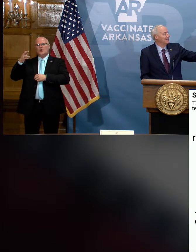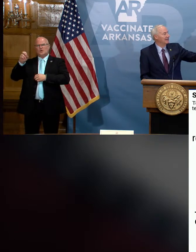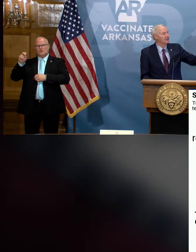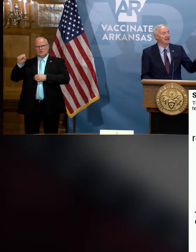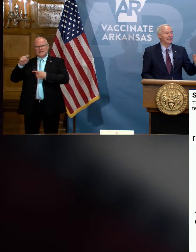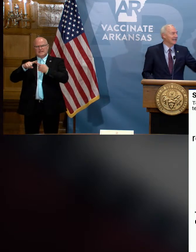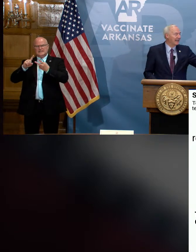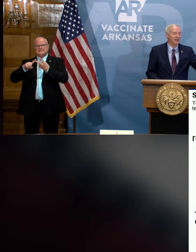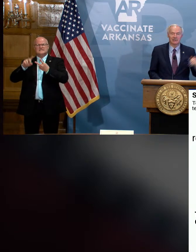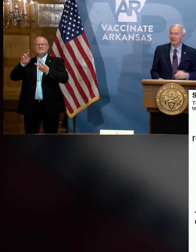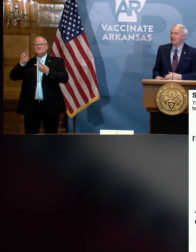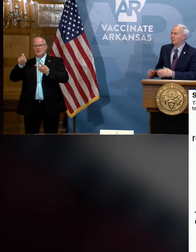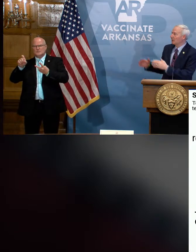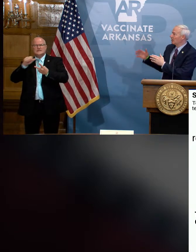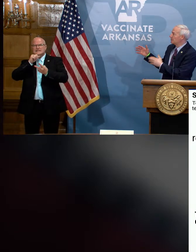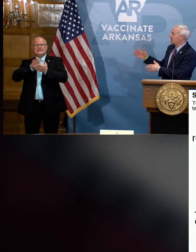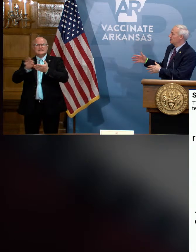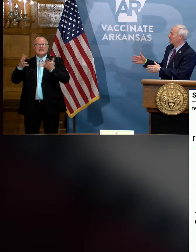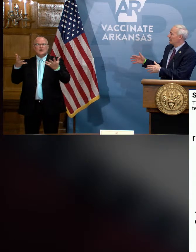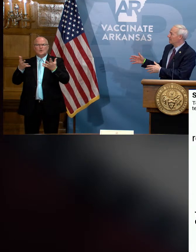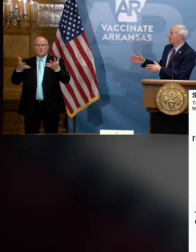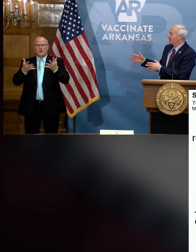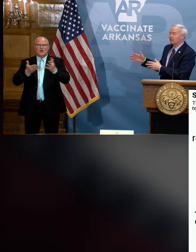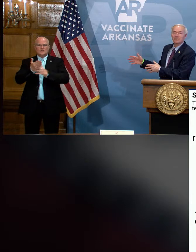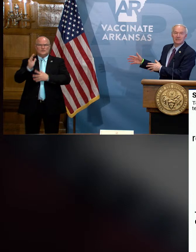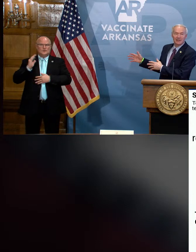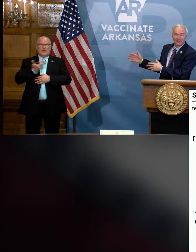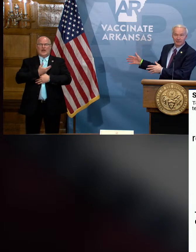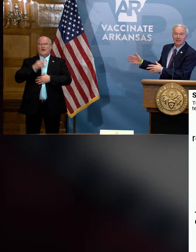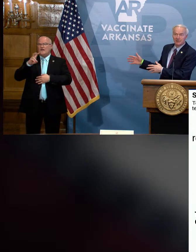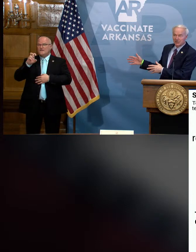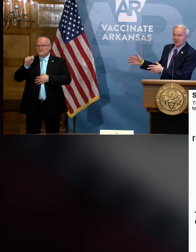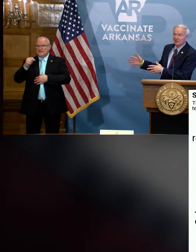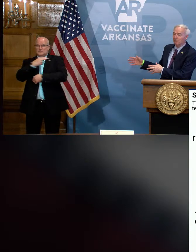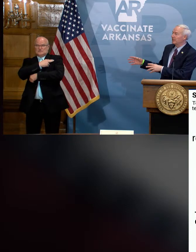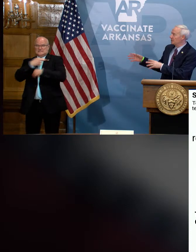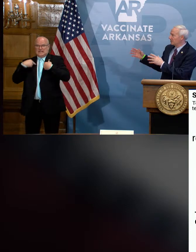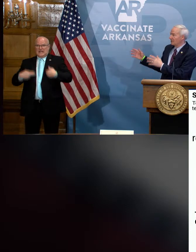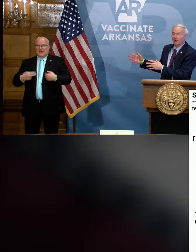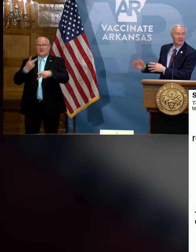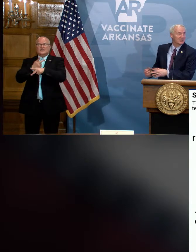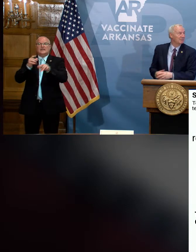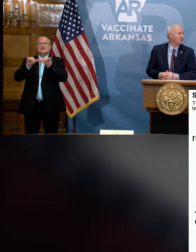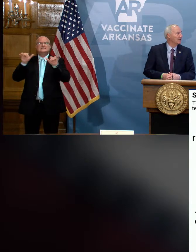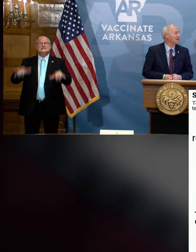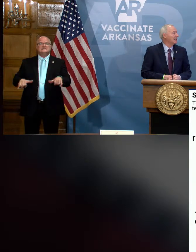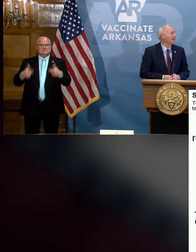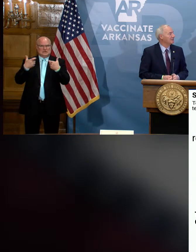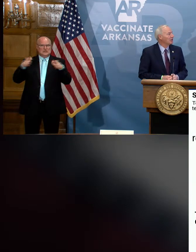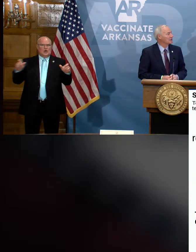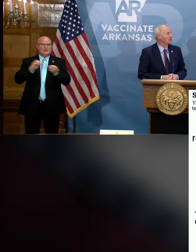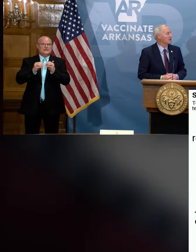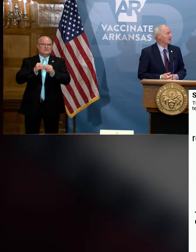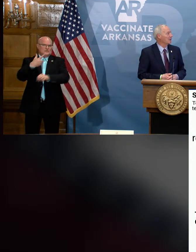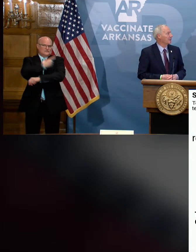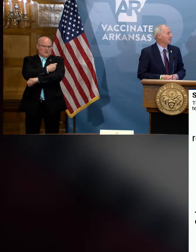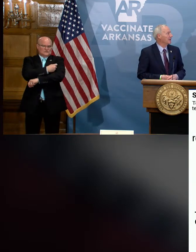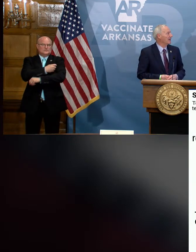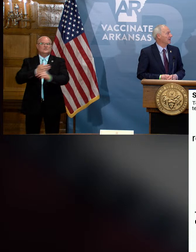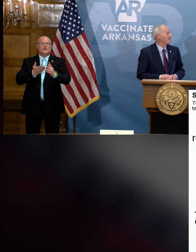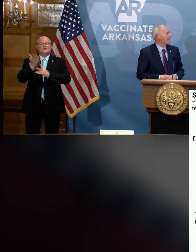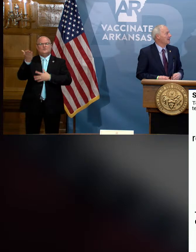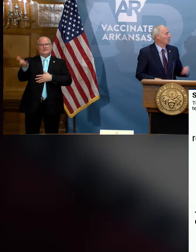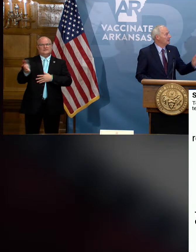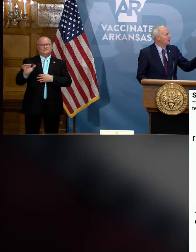pharmacies. It does not count what goes through our veterans healthcare system, which is a large number of doses that go